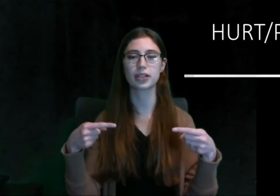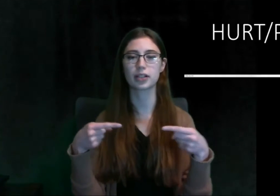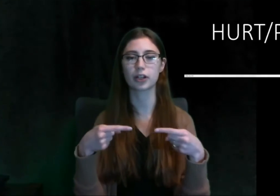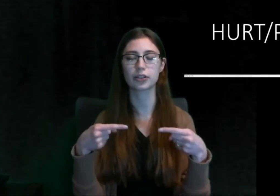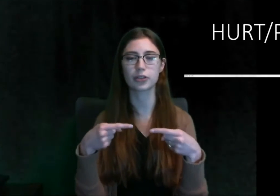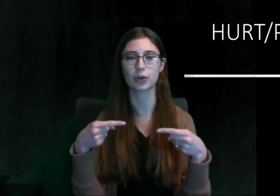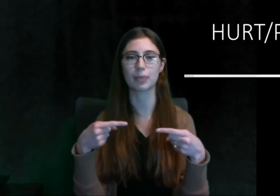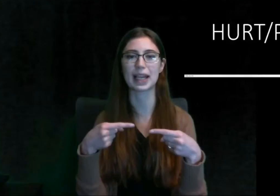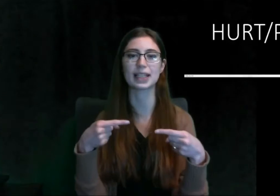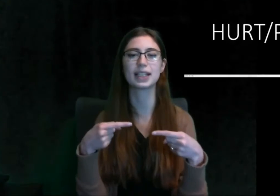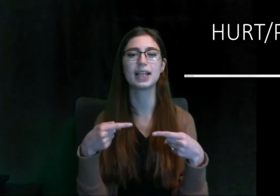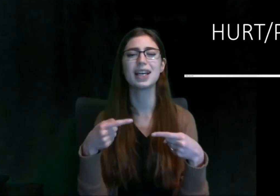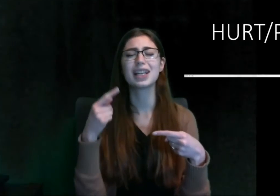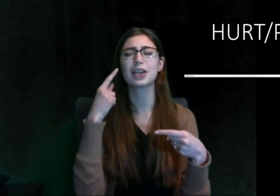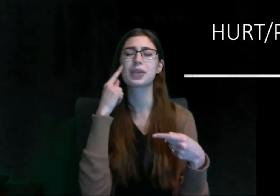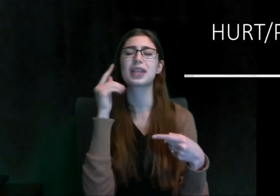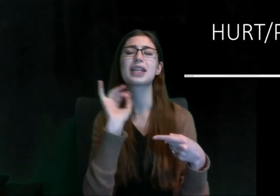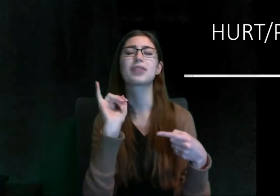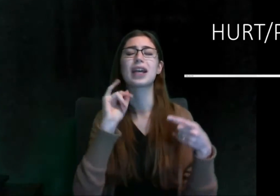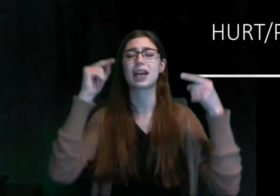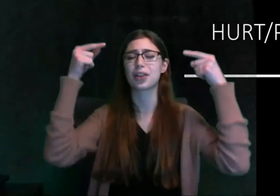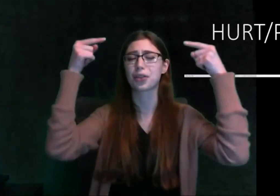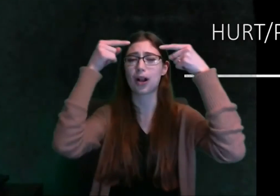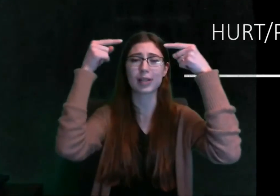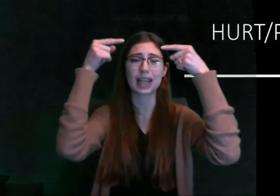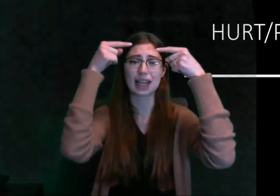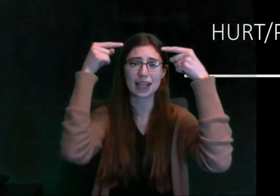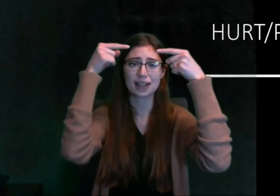Hurt or pain. You can think of like a throbbing headache.